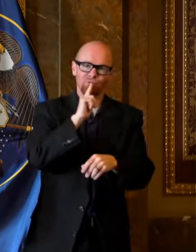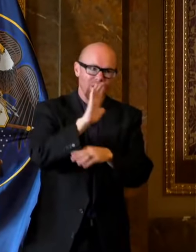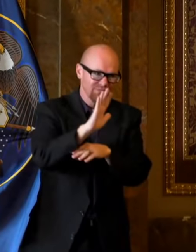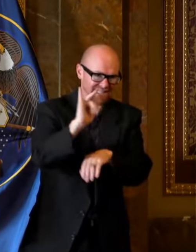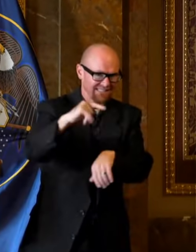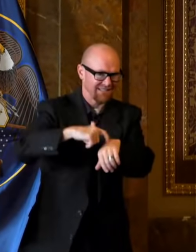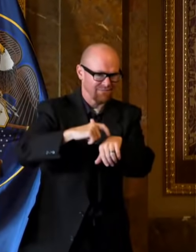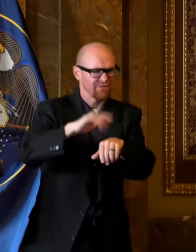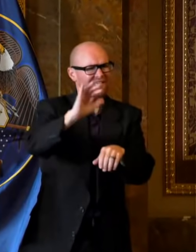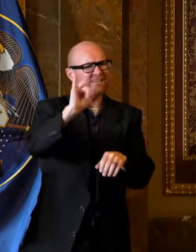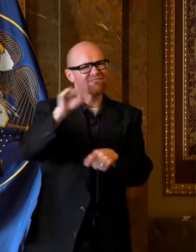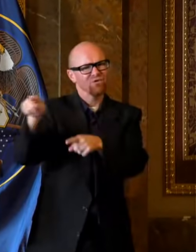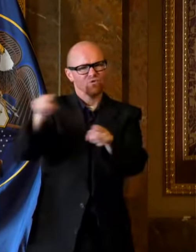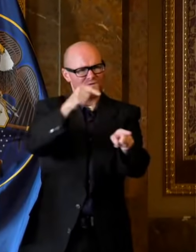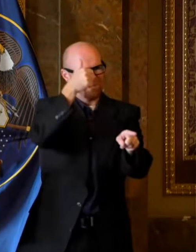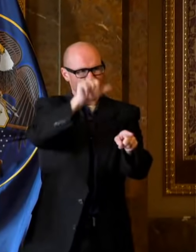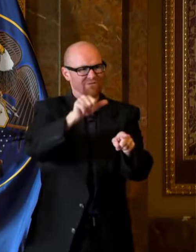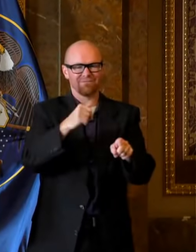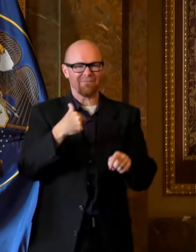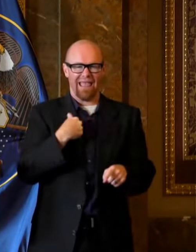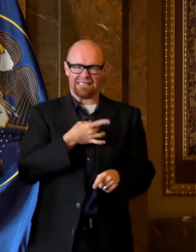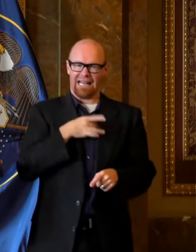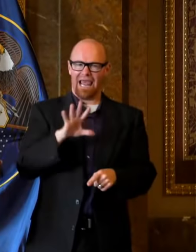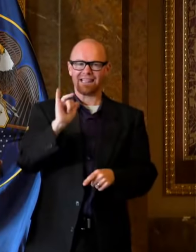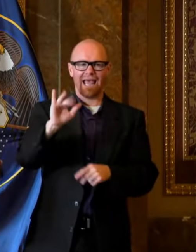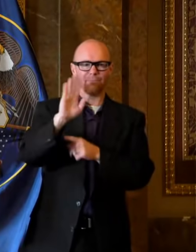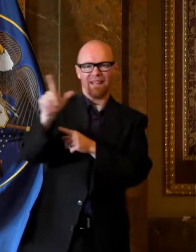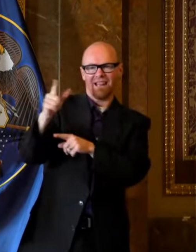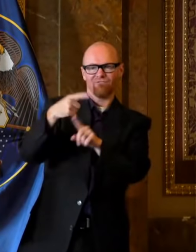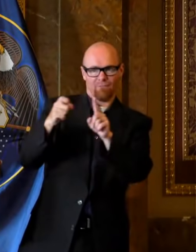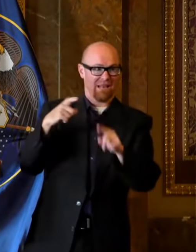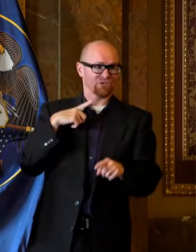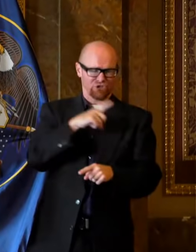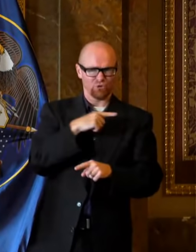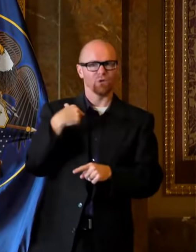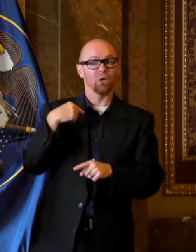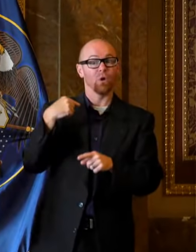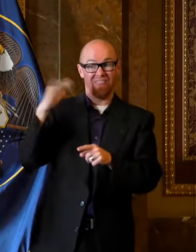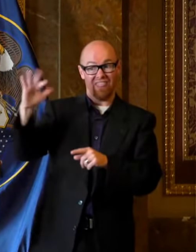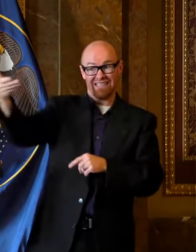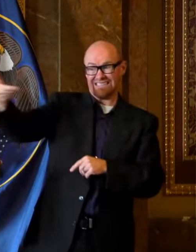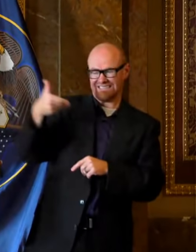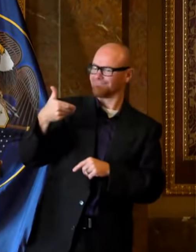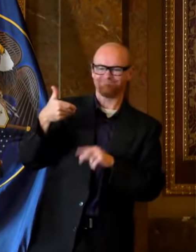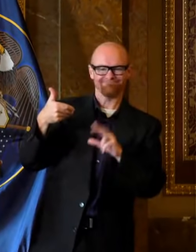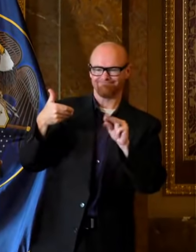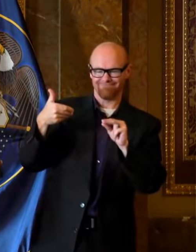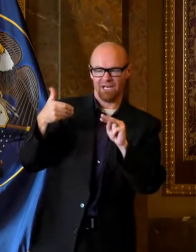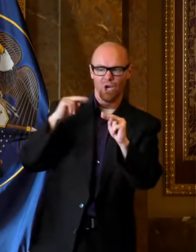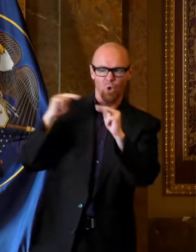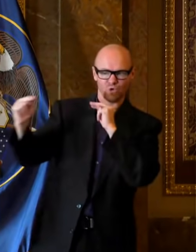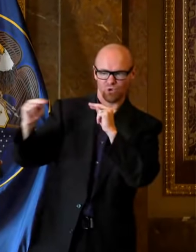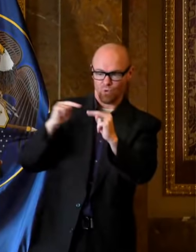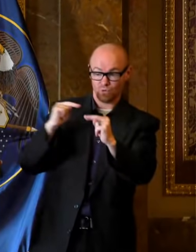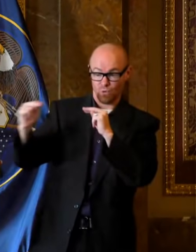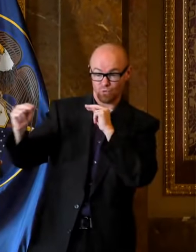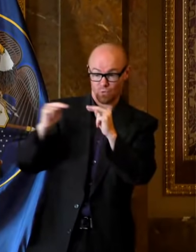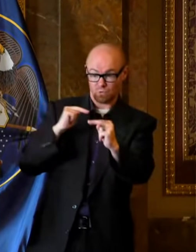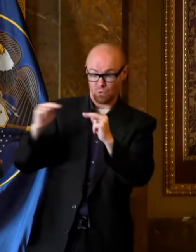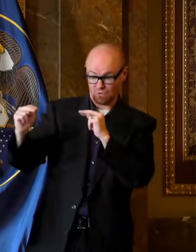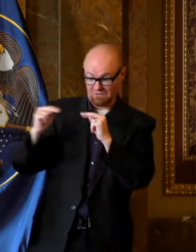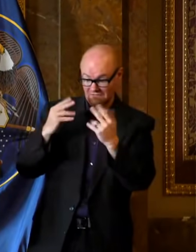you'll remember we weren't happy with the bills. We negotiated some compromises with those bills and felt an obligation to